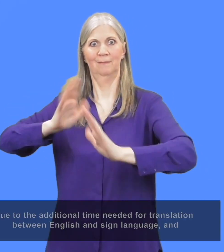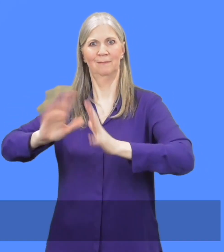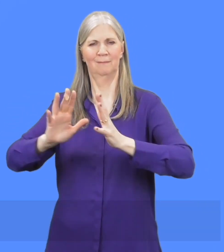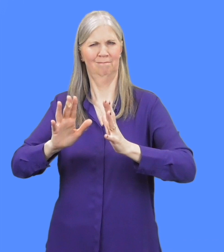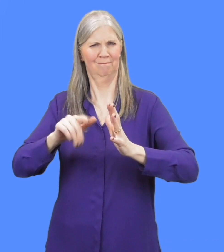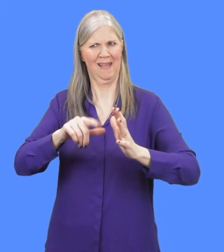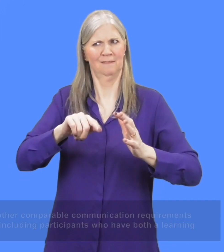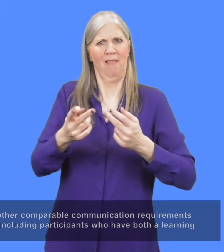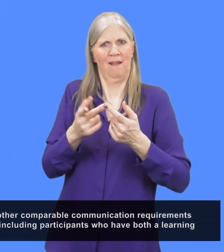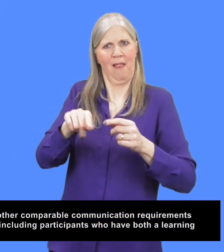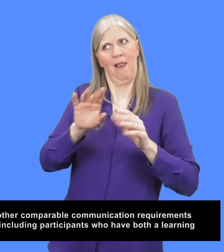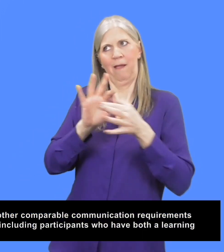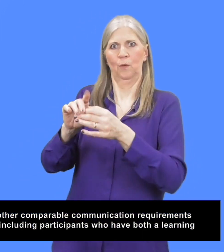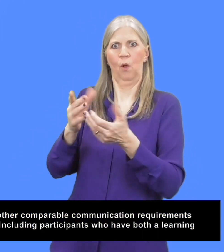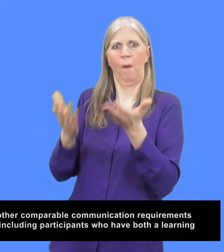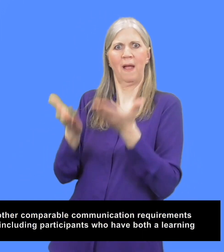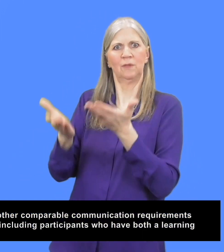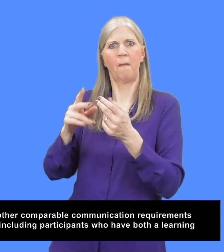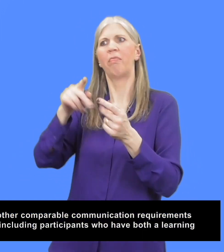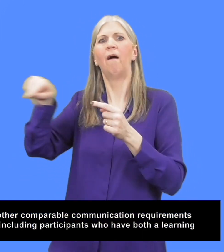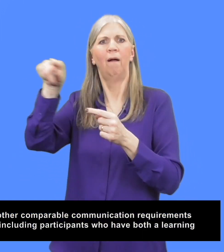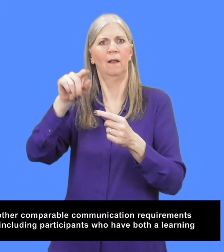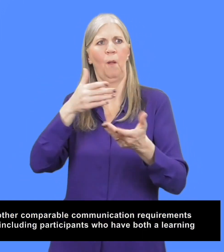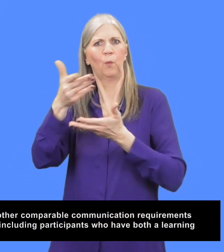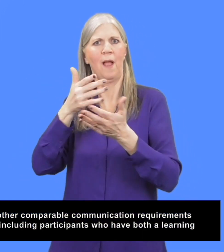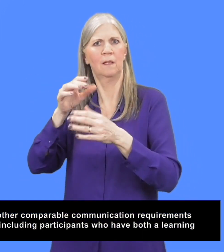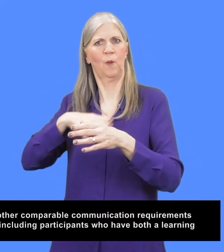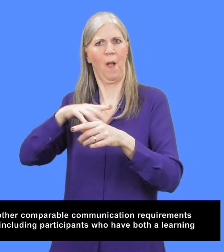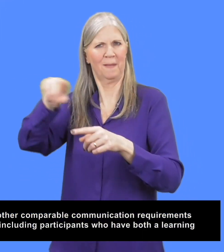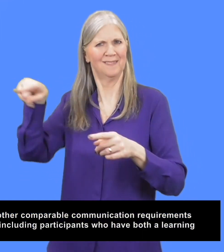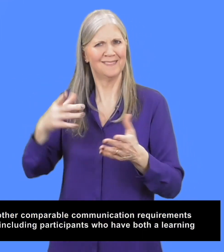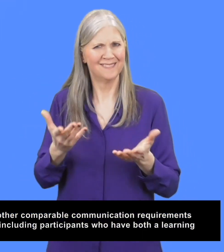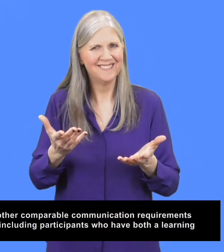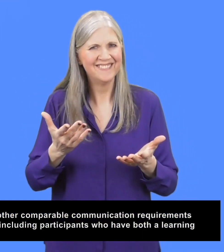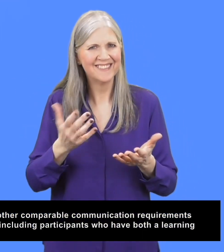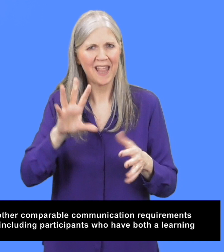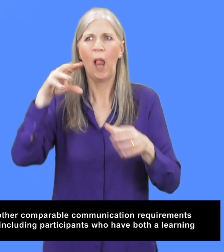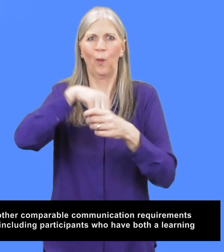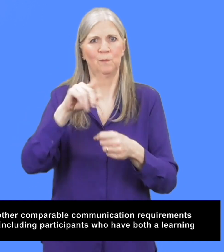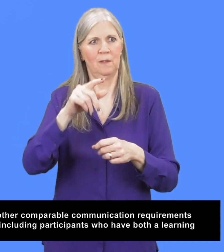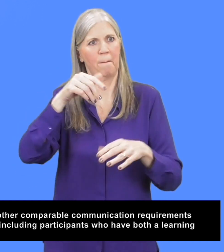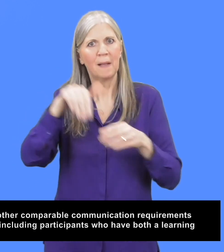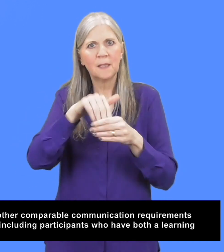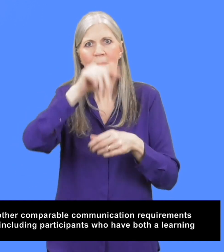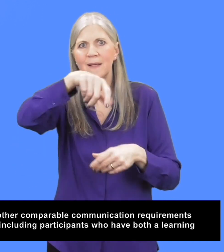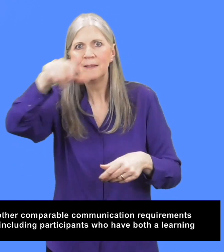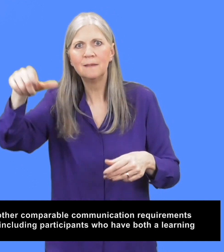and other comparable communication requirements, including participants who have both a learning